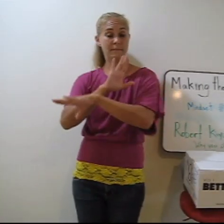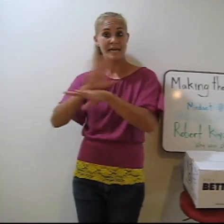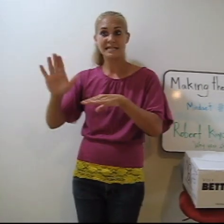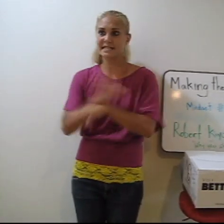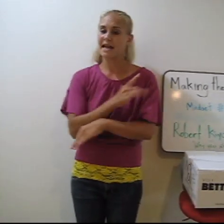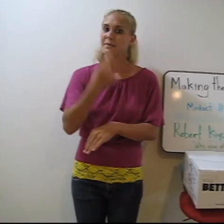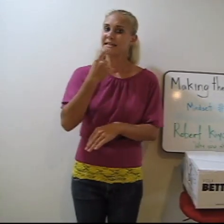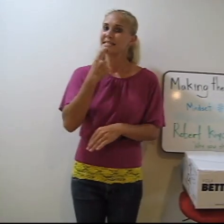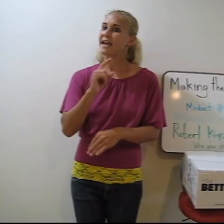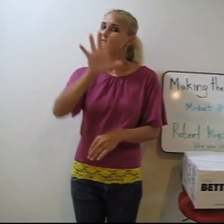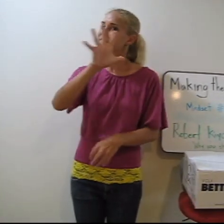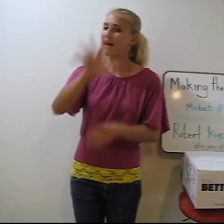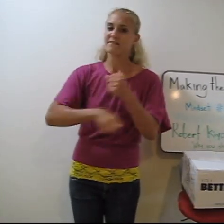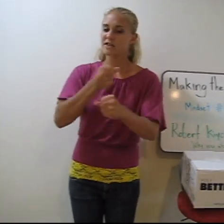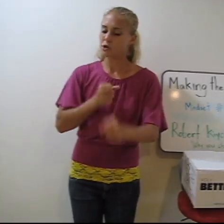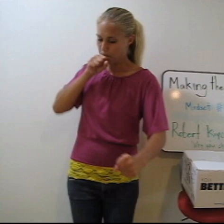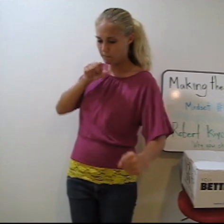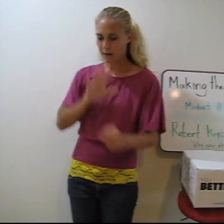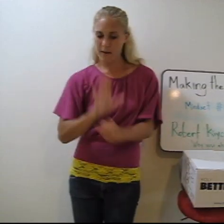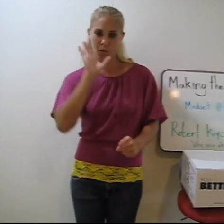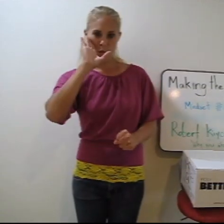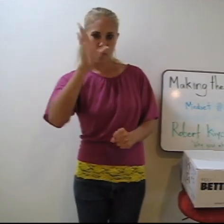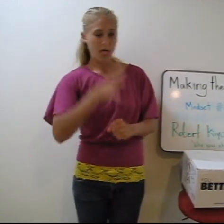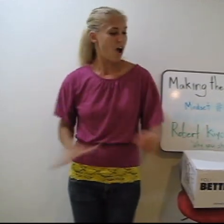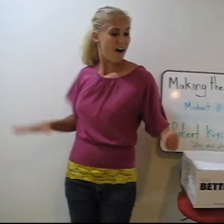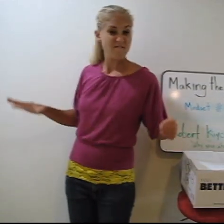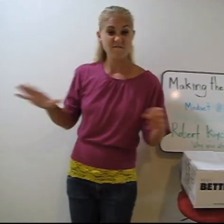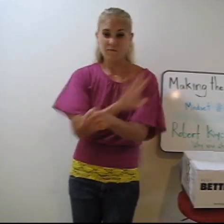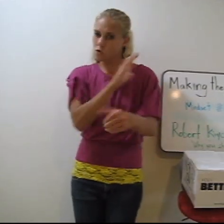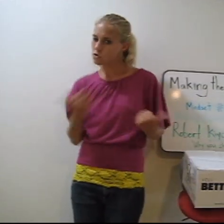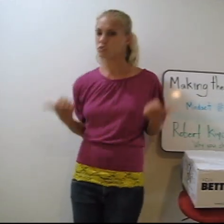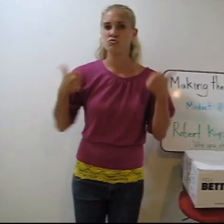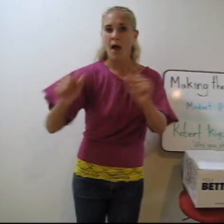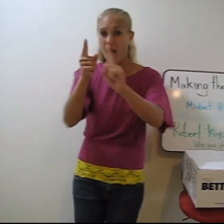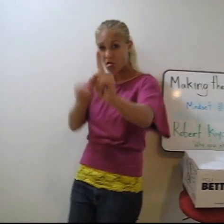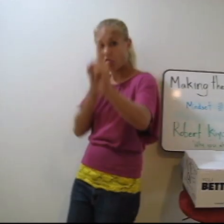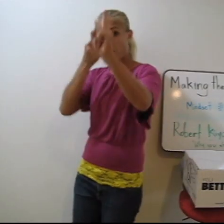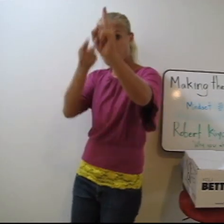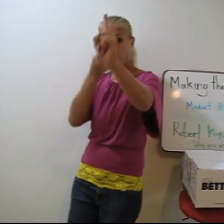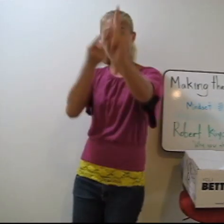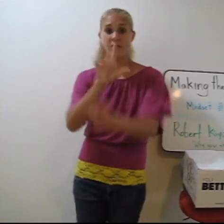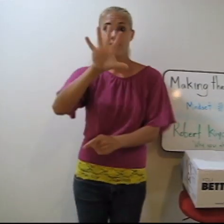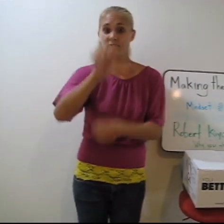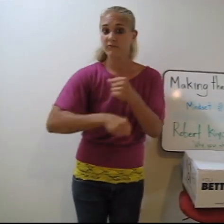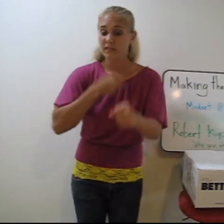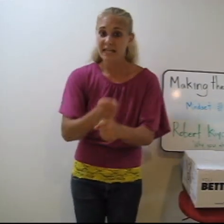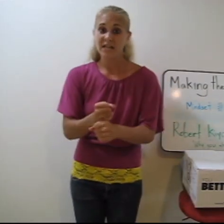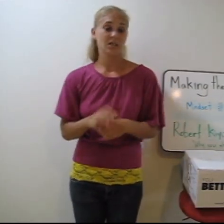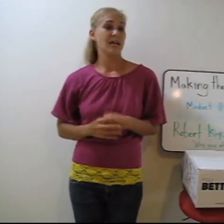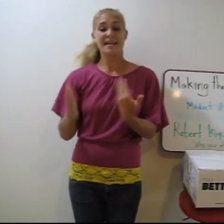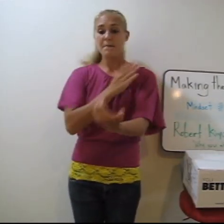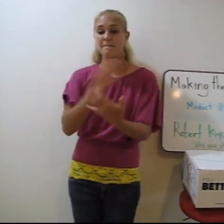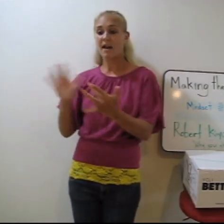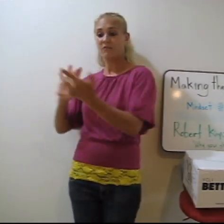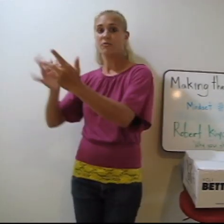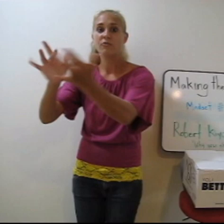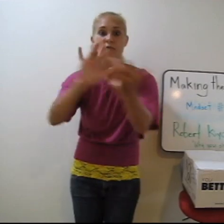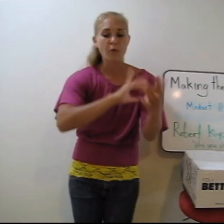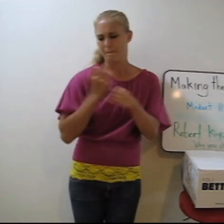give it a 5-year commitment. I'm going to give it a full shot for at least 5 years. Because whether it's network marketing or baseball or football or